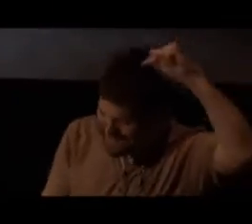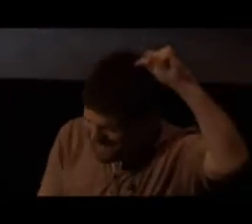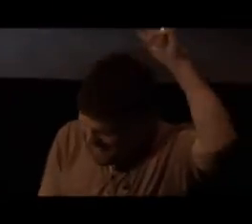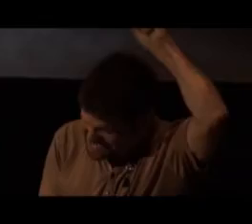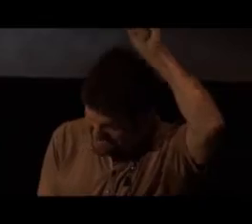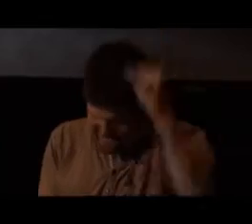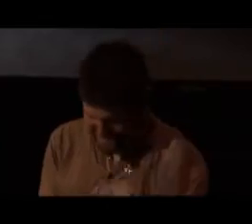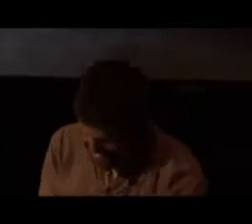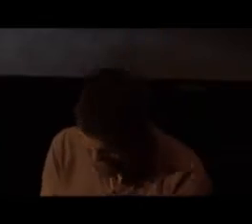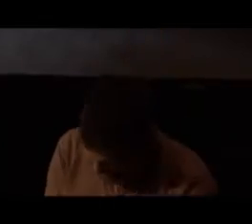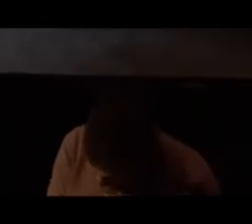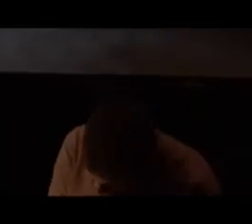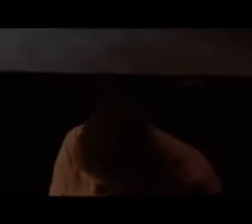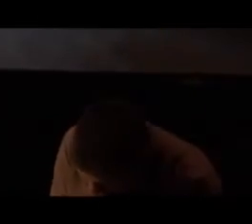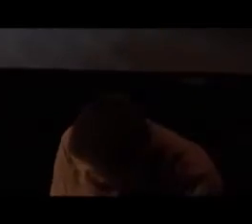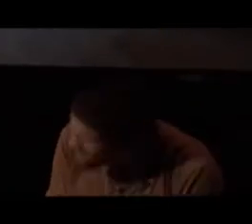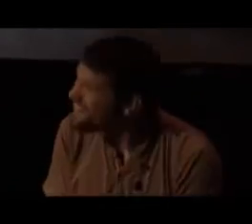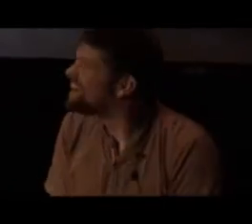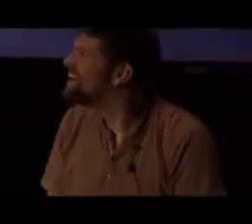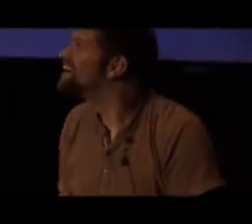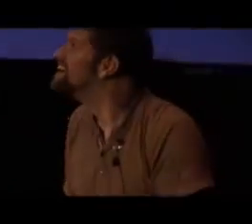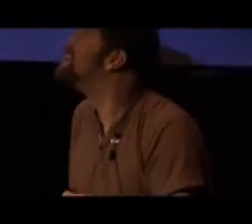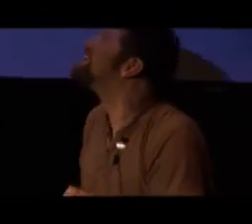Fair enough, let's see if you're right.